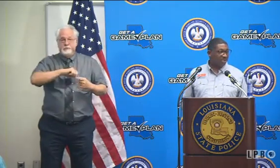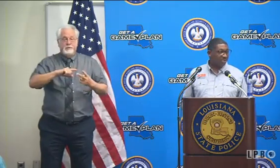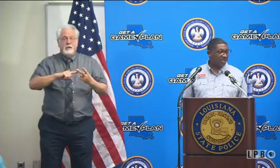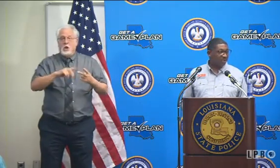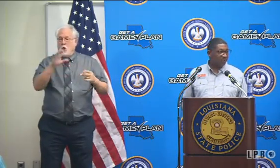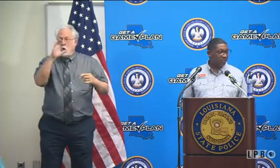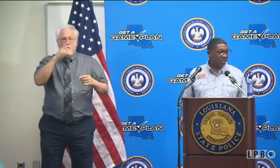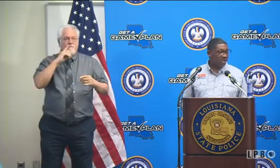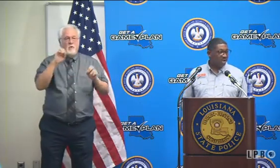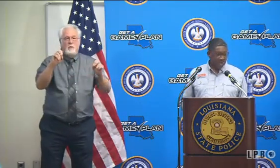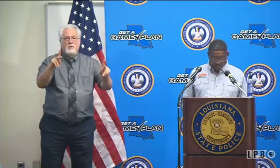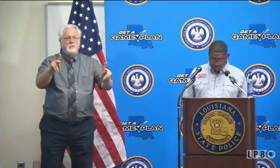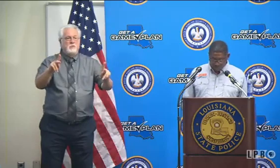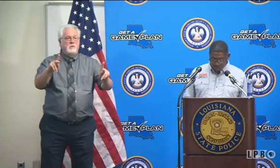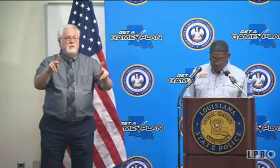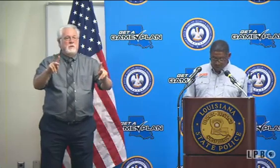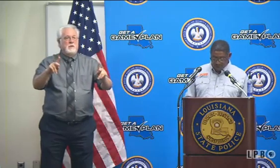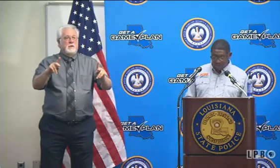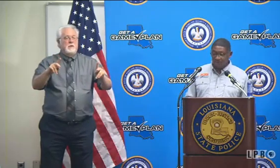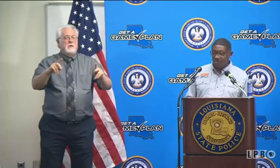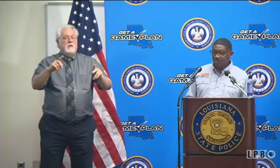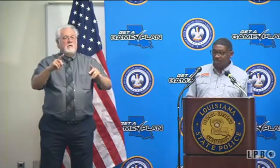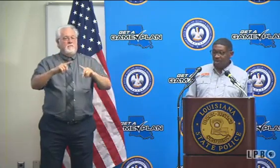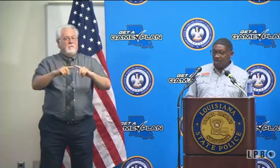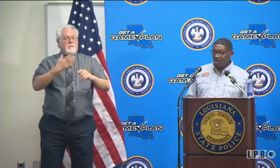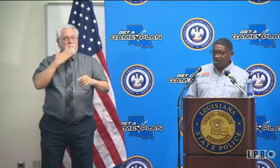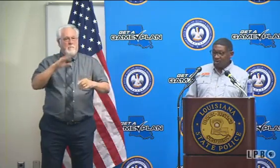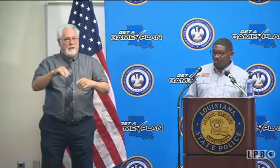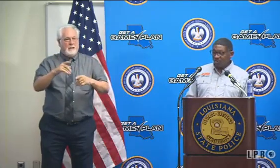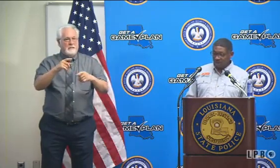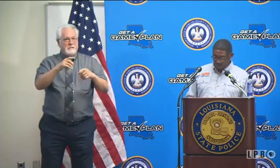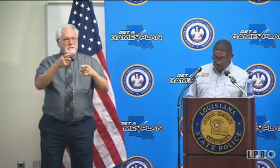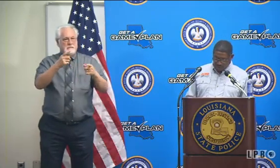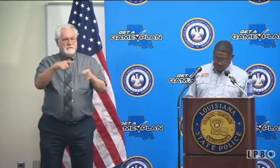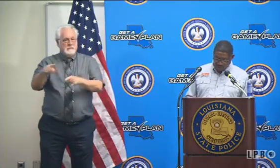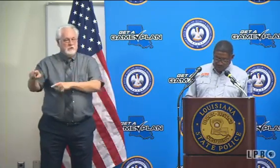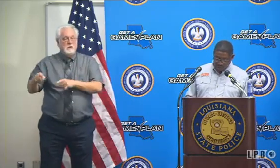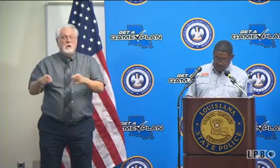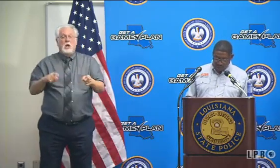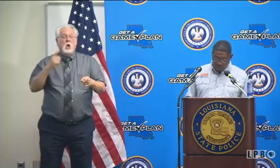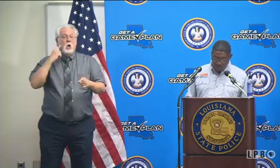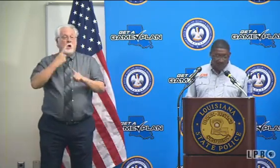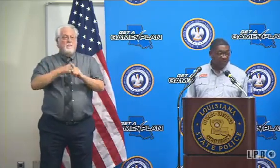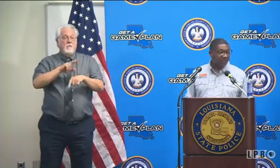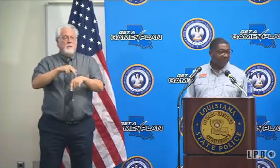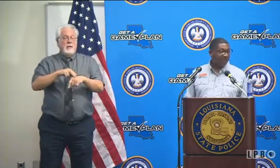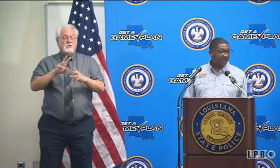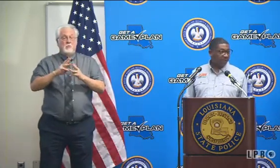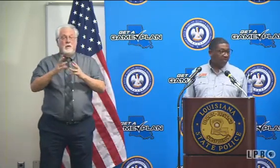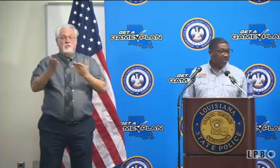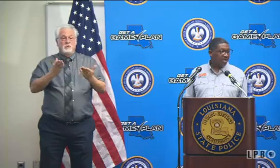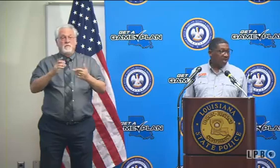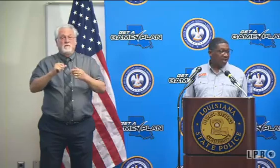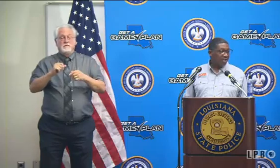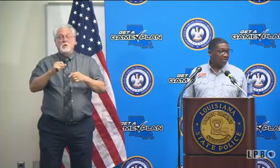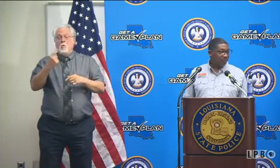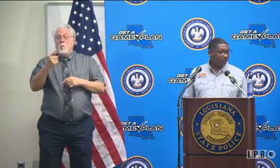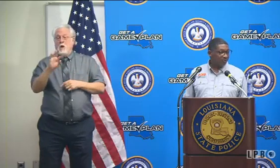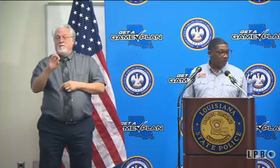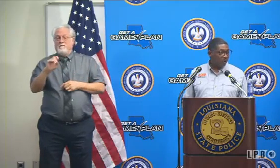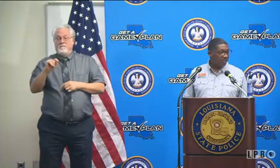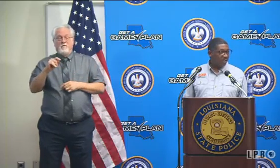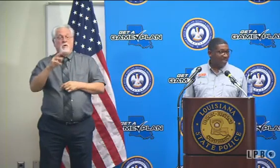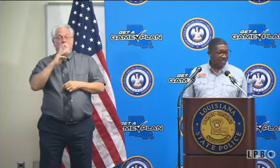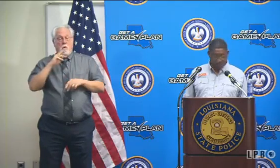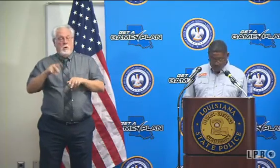for opportunities for uncertain conditions. As you heard from the National Weather Service, a foot of water can float a vehicle. 2